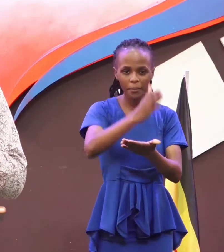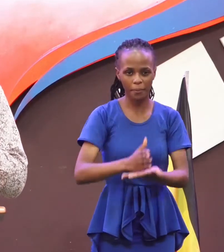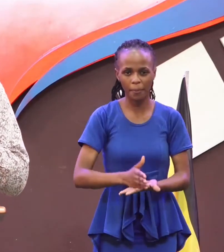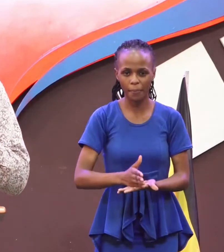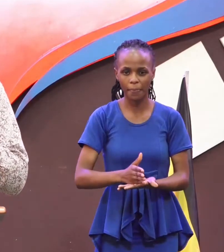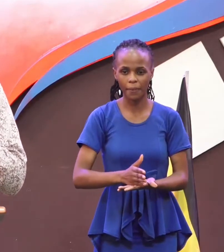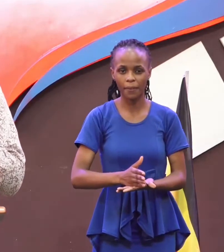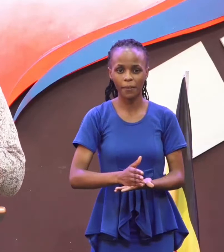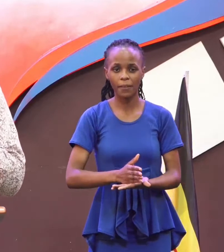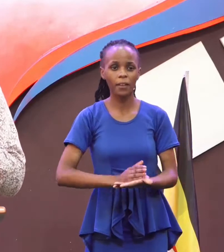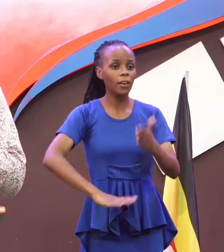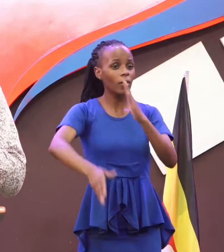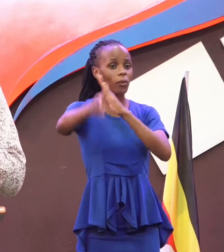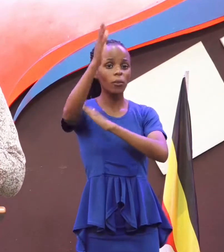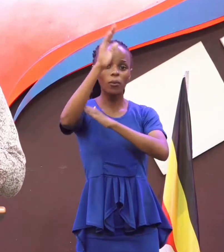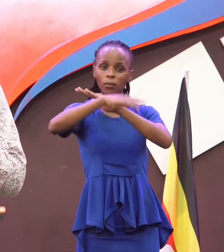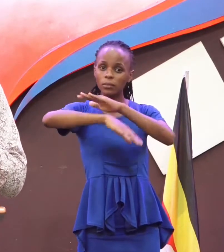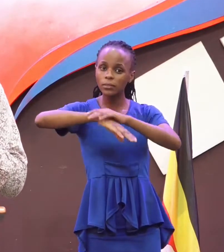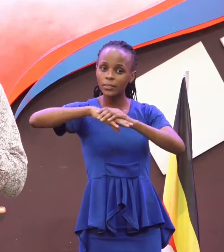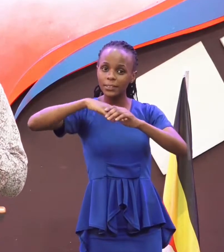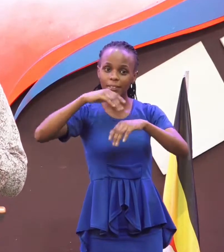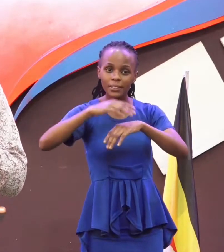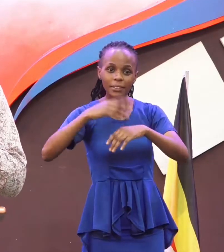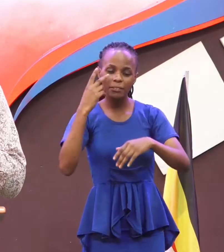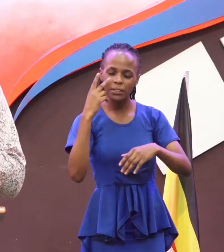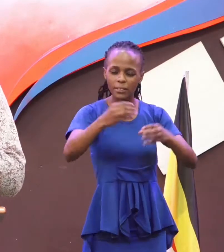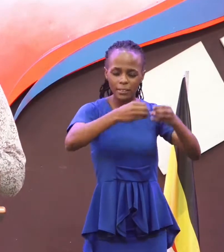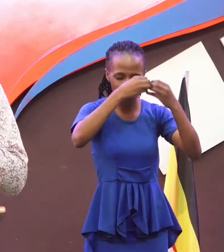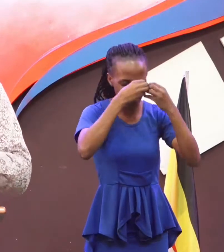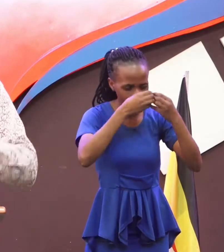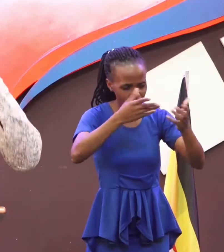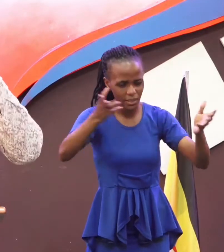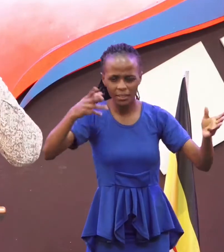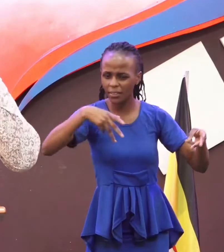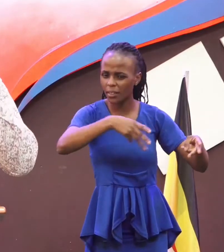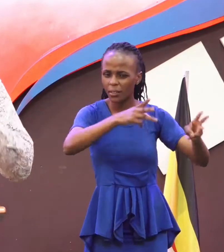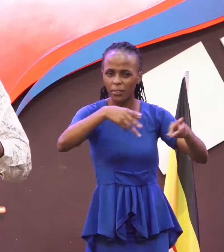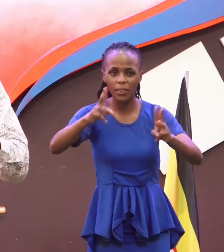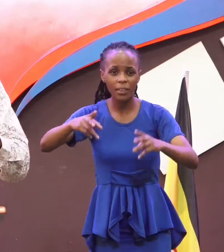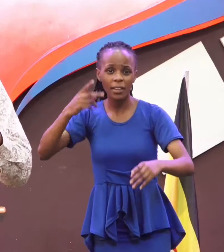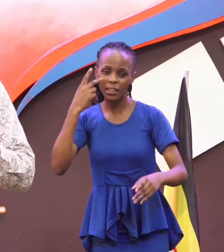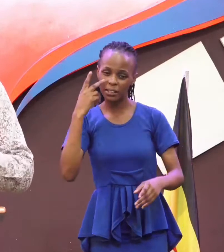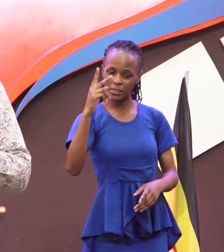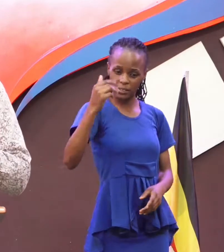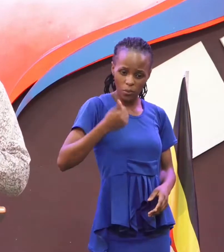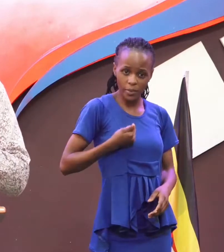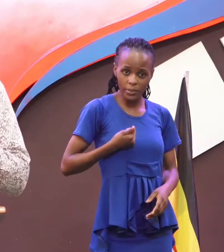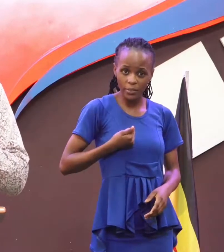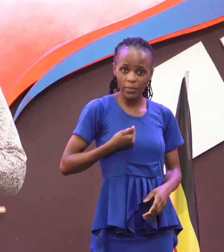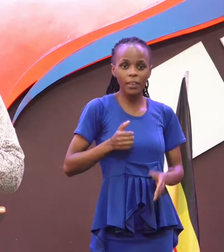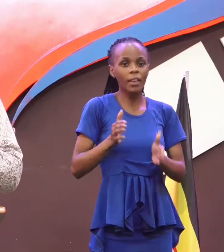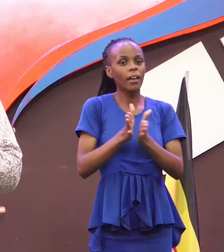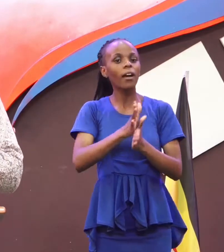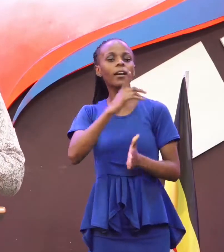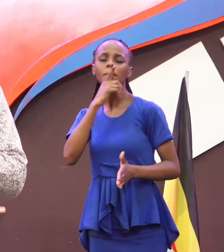side. Katonda talaba sides nyingi. God does not see many sides. Alaba mukazi. He sees a woman.